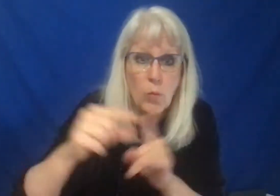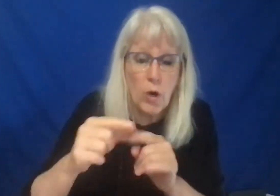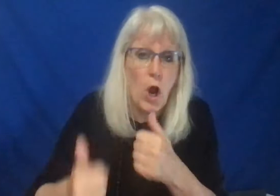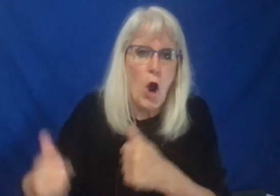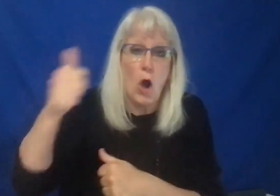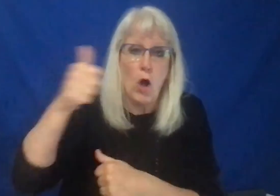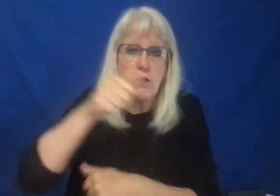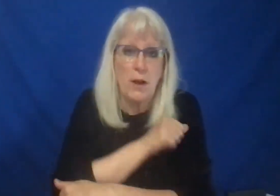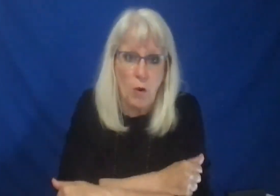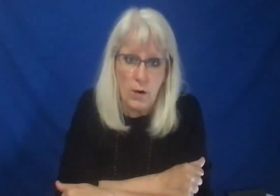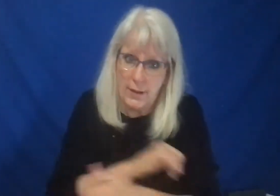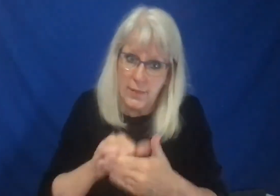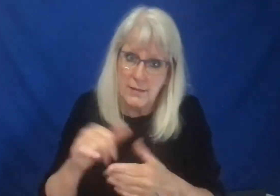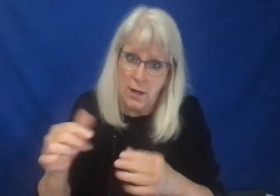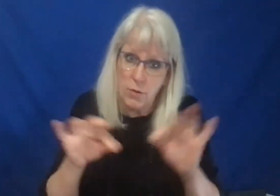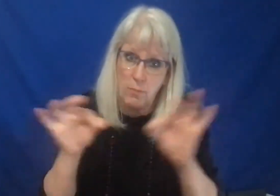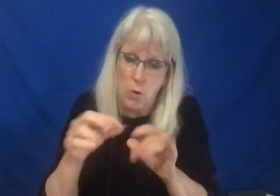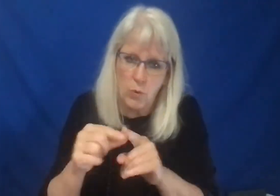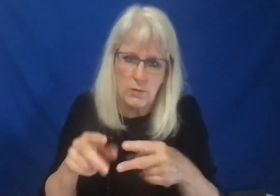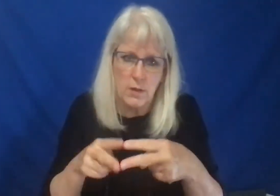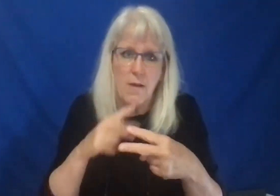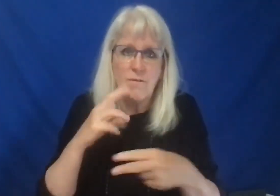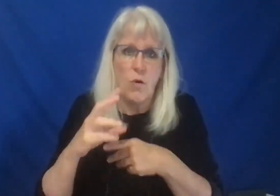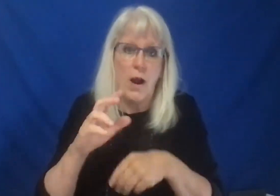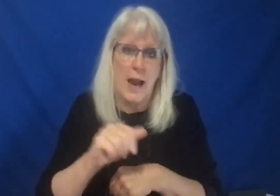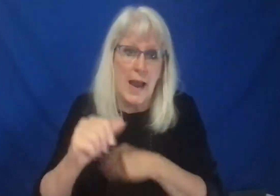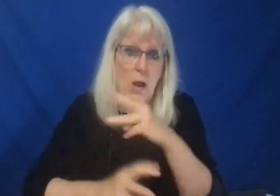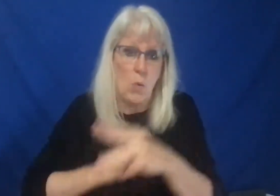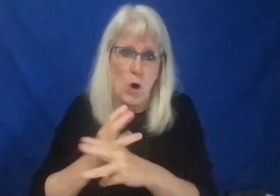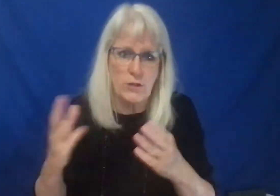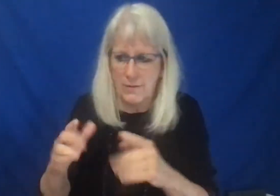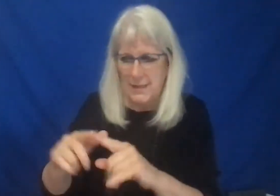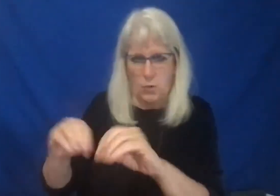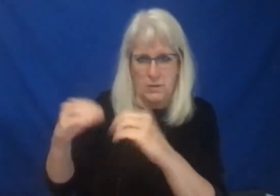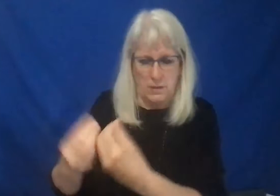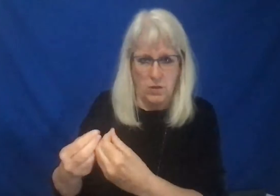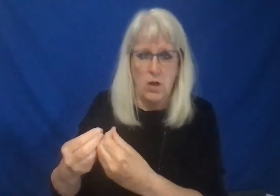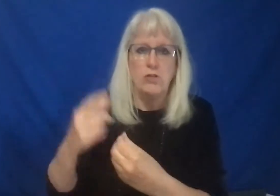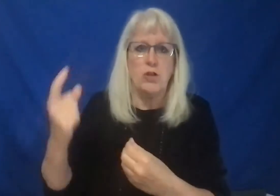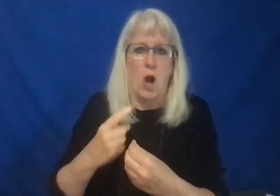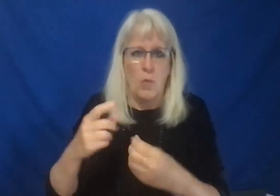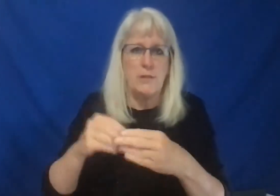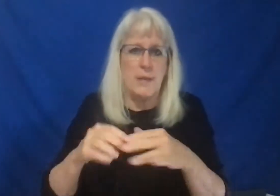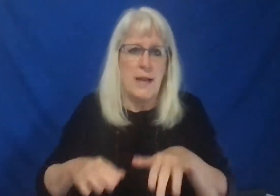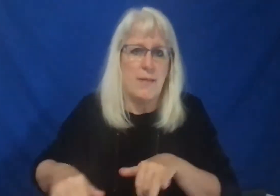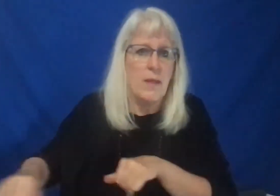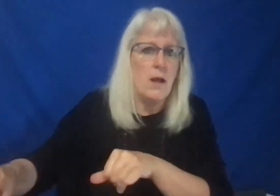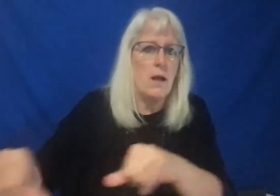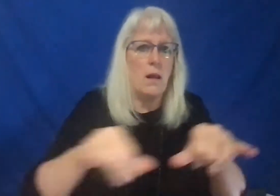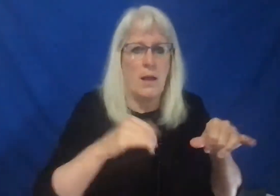keywords, for AA World Services, that's the entity, should always reside in the collective conscience of our fellowship.